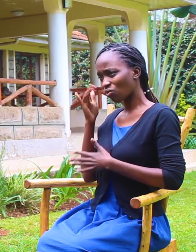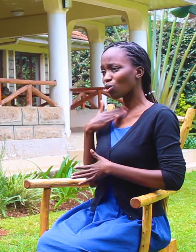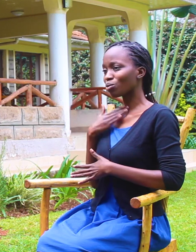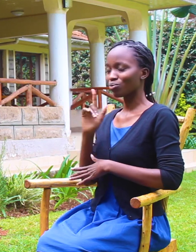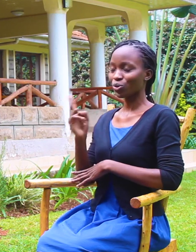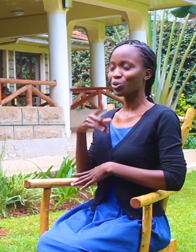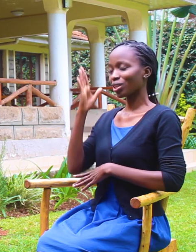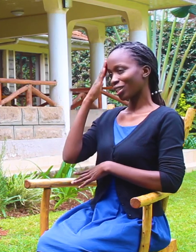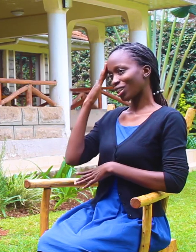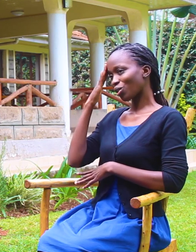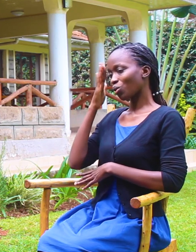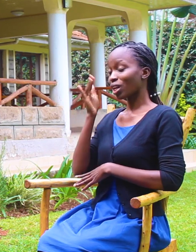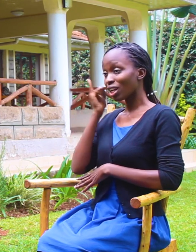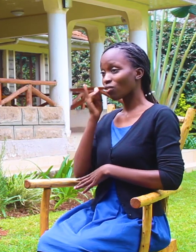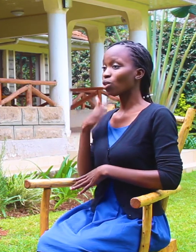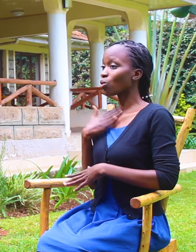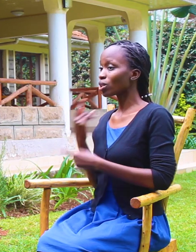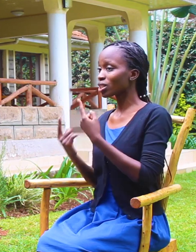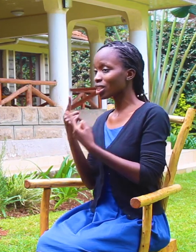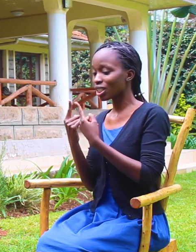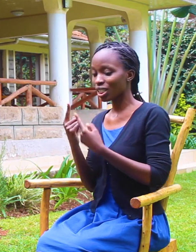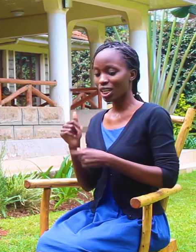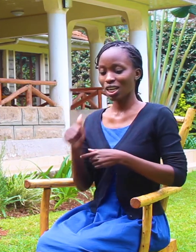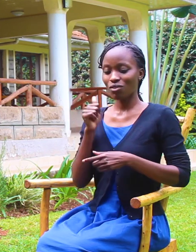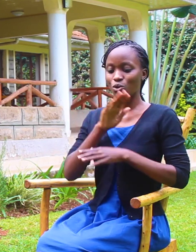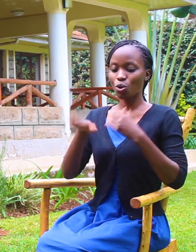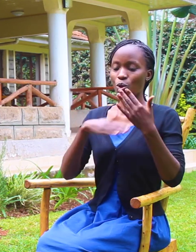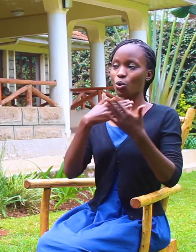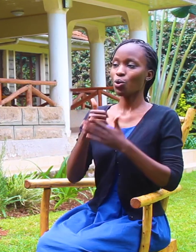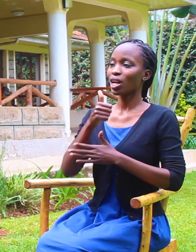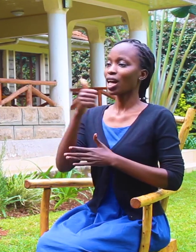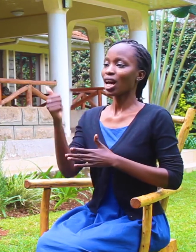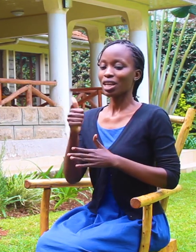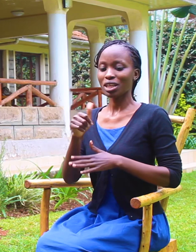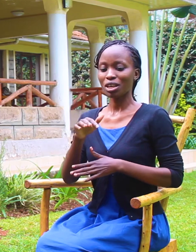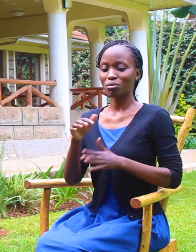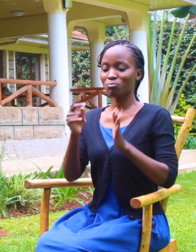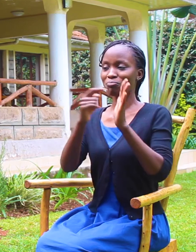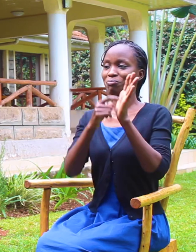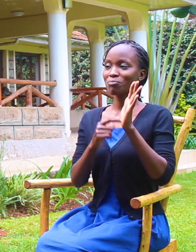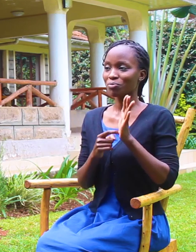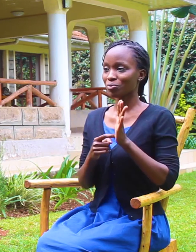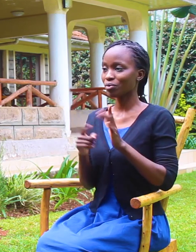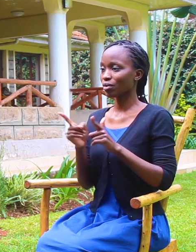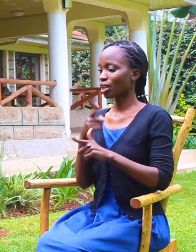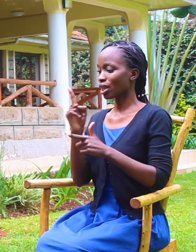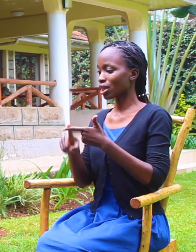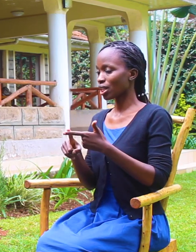chef. She refused any other recommendation. Then we put her, first of all, we